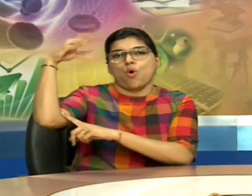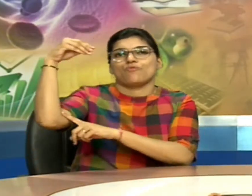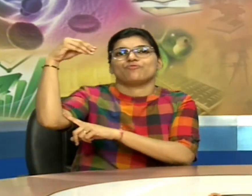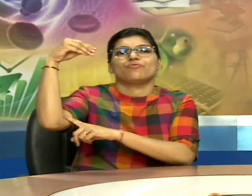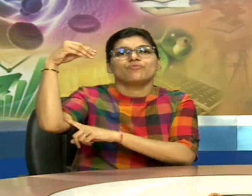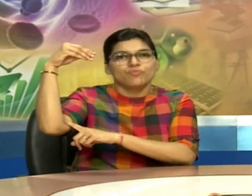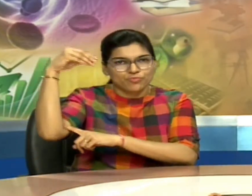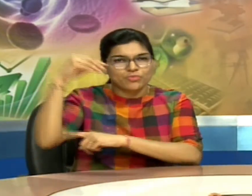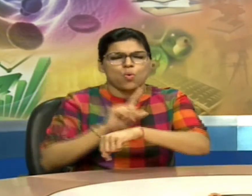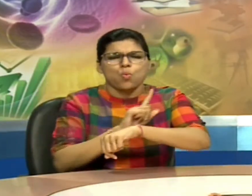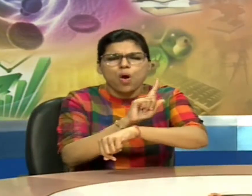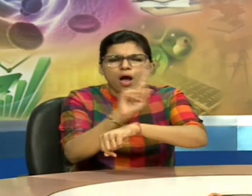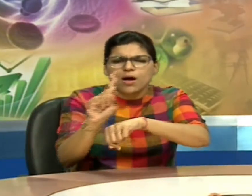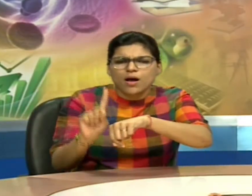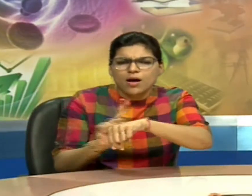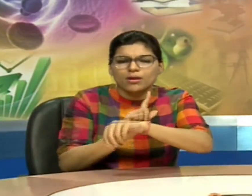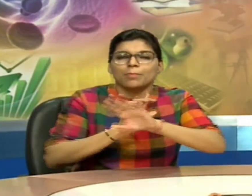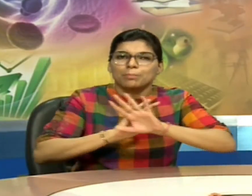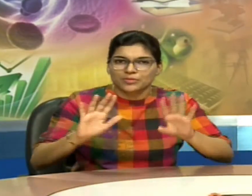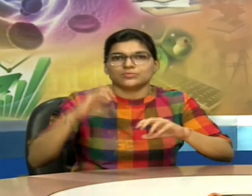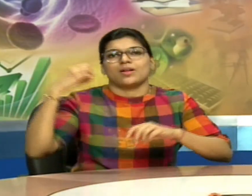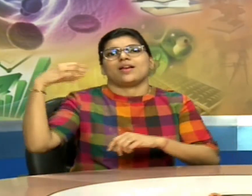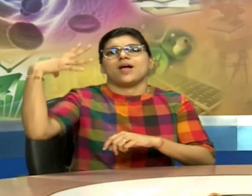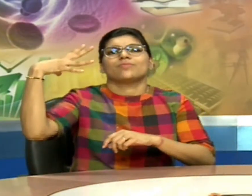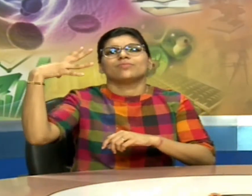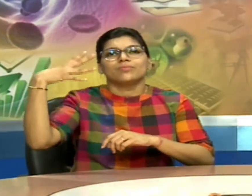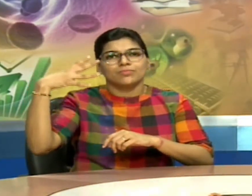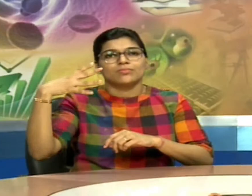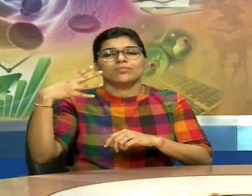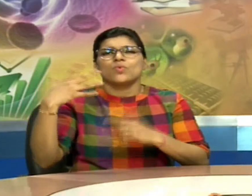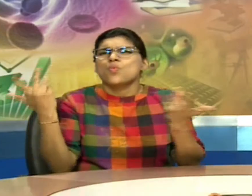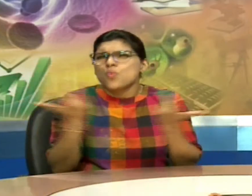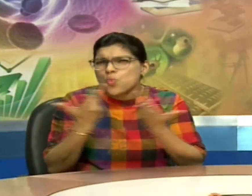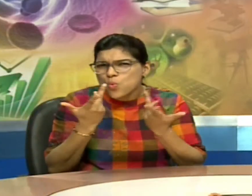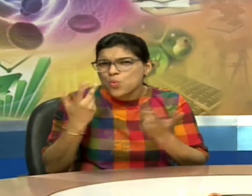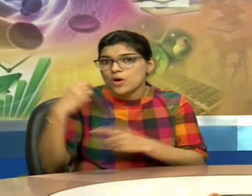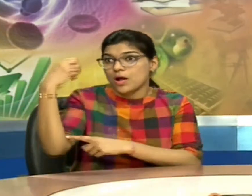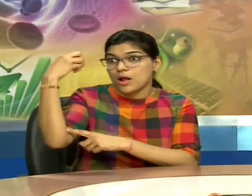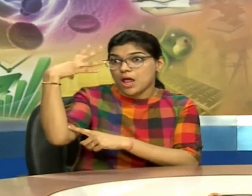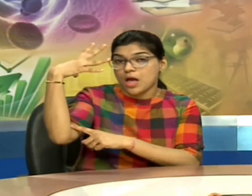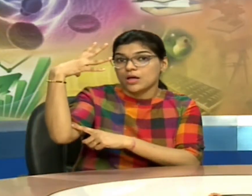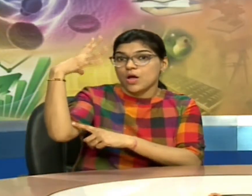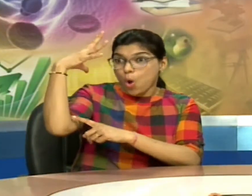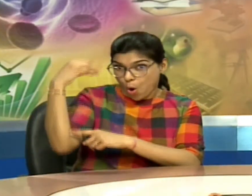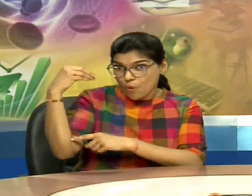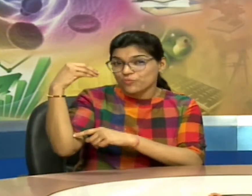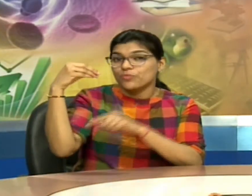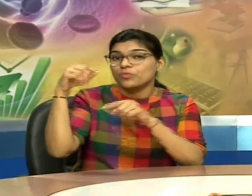non-essential lights and all the other electrical appliances for 1 hour only,